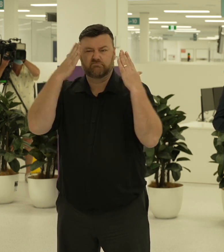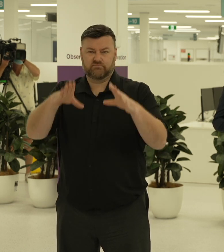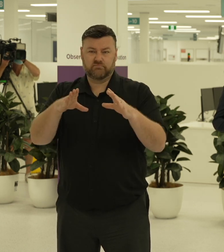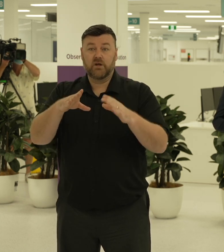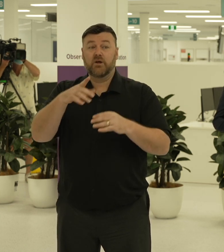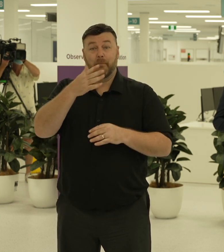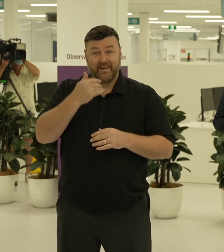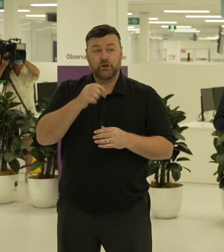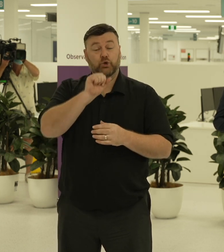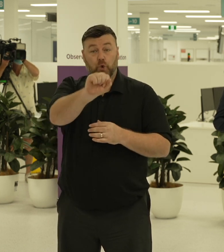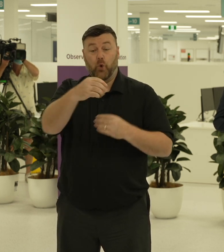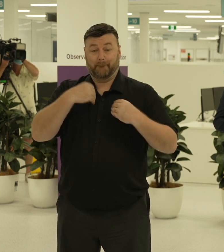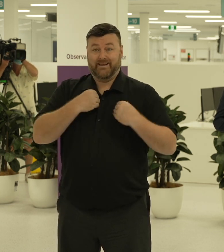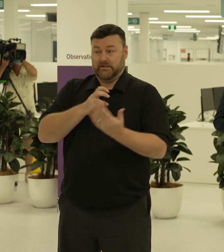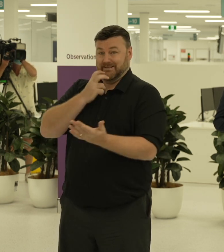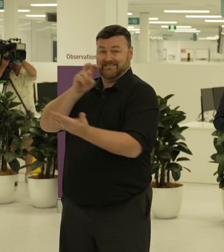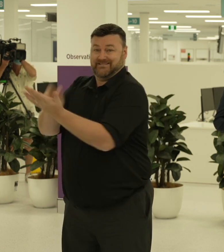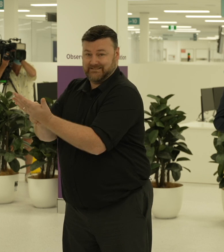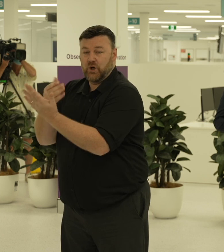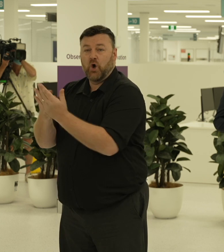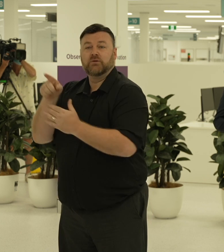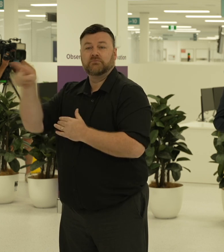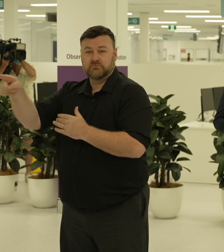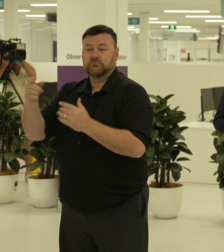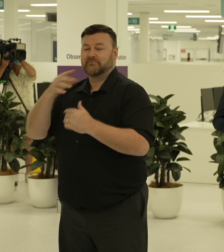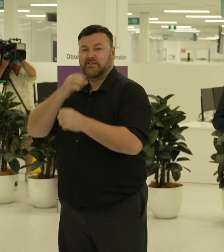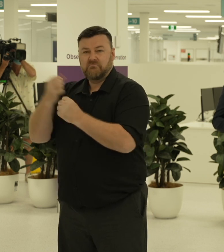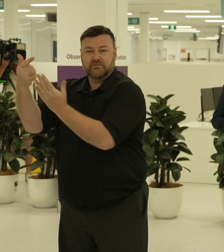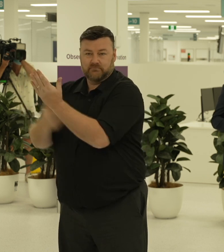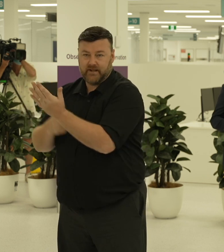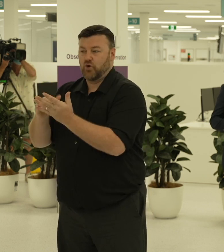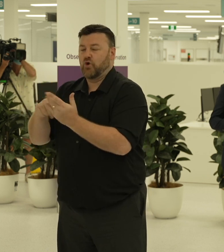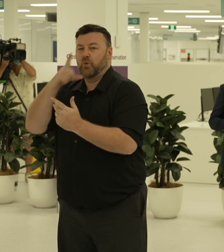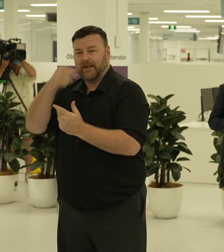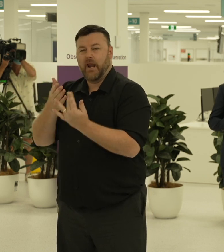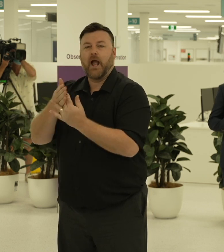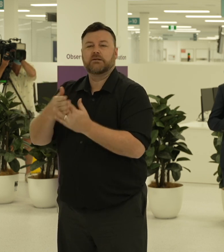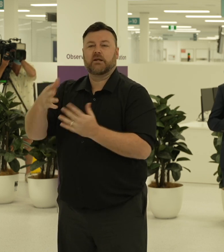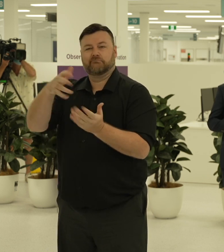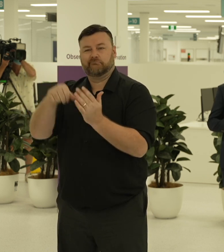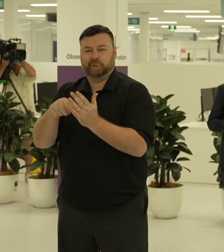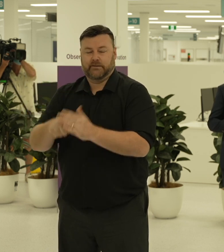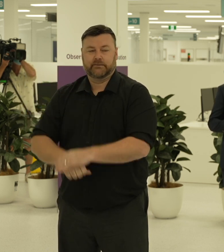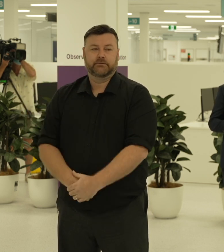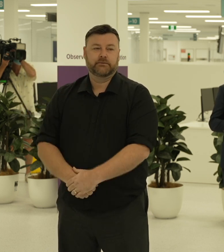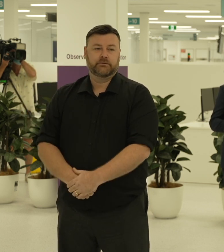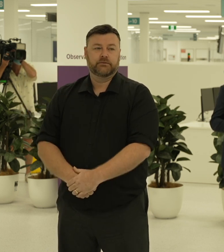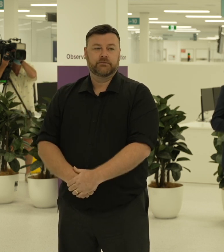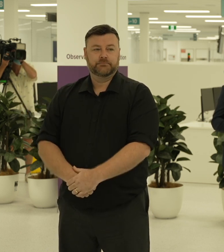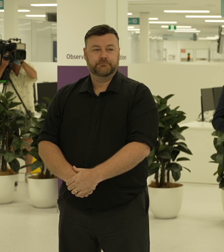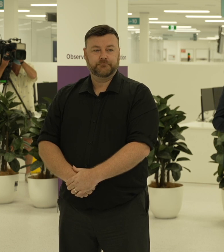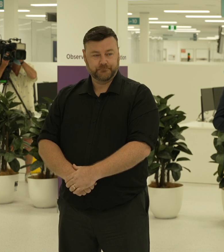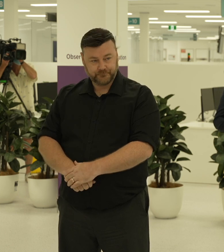tomorrow we will have parents right across the state wanting to take a break, and we want to make sure that your area of accommodation